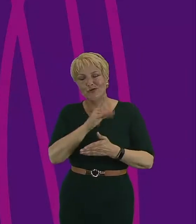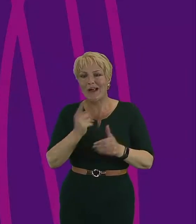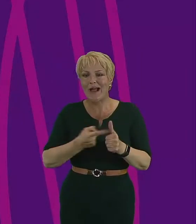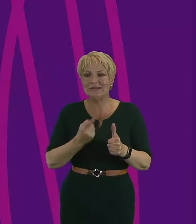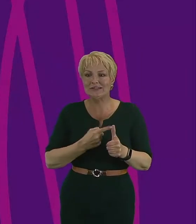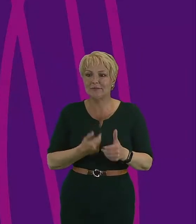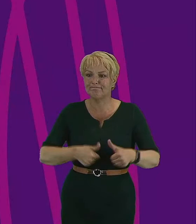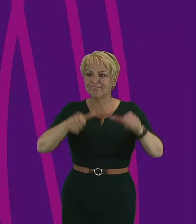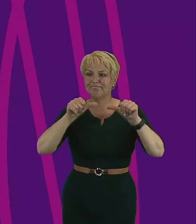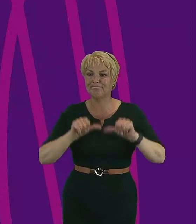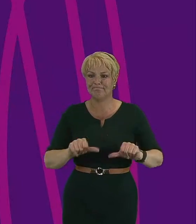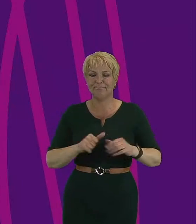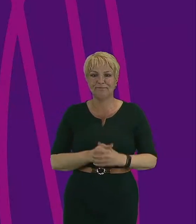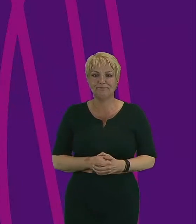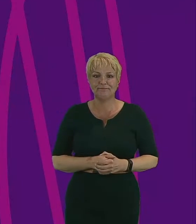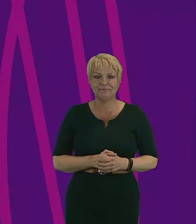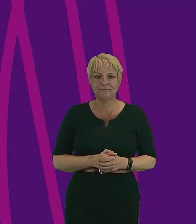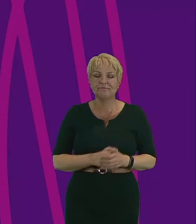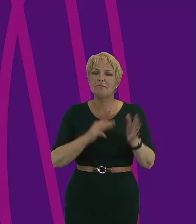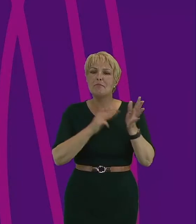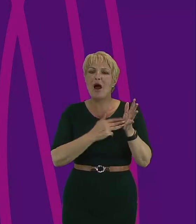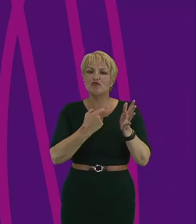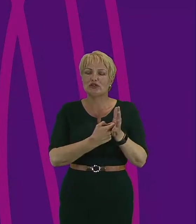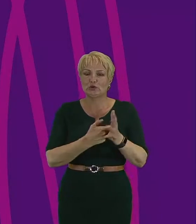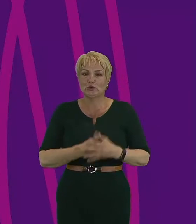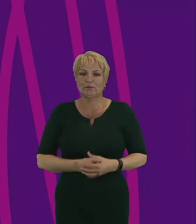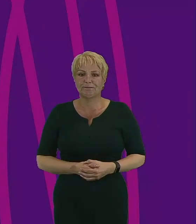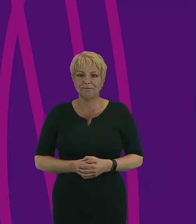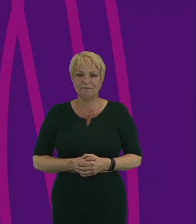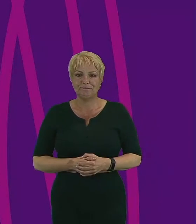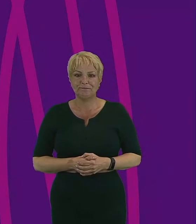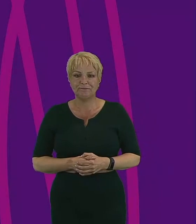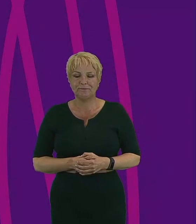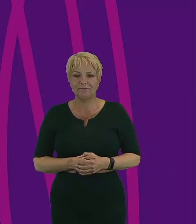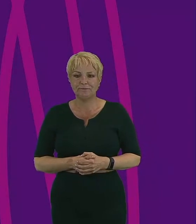Mark Ruskell, to be followed by Alex Cole-Hamilton.